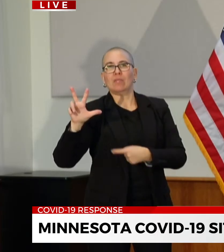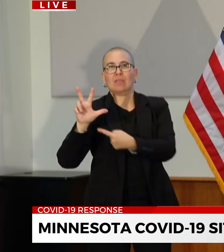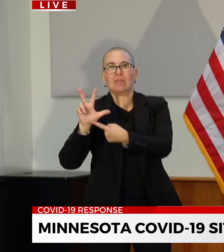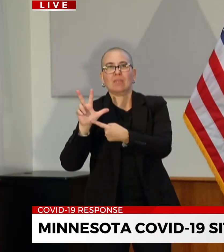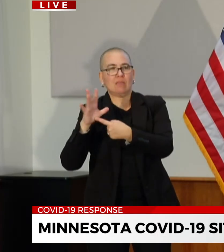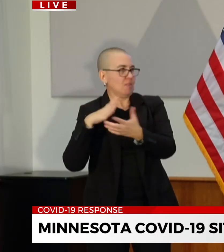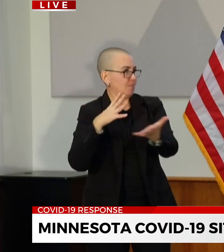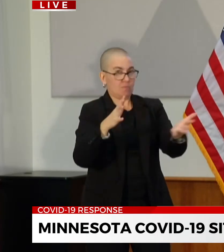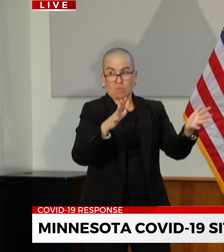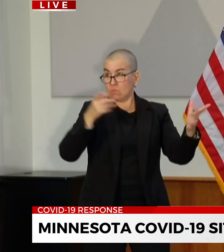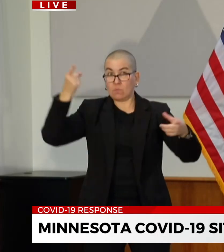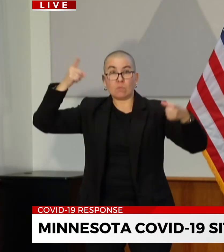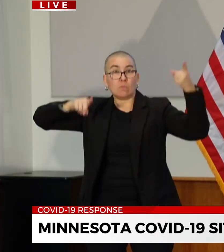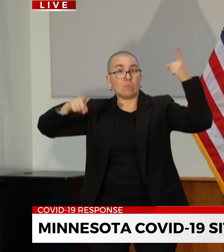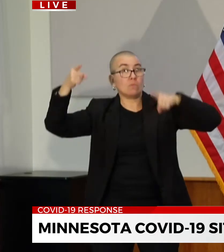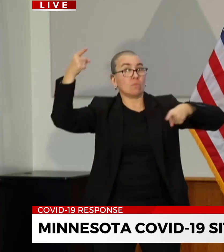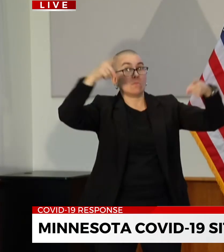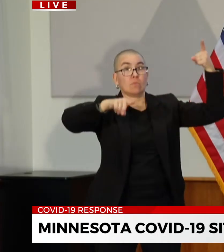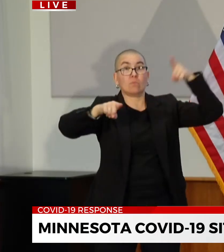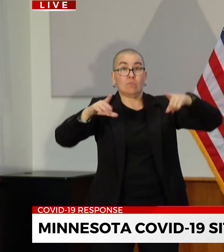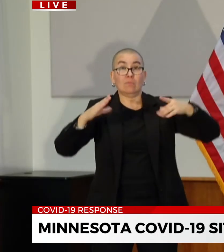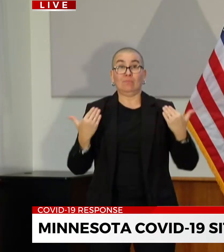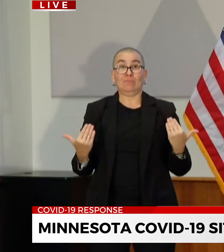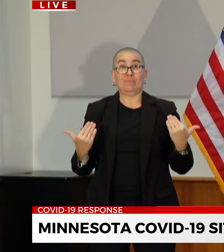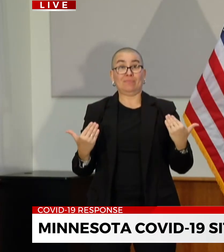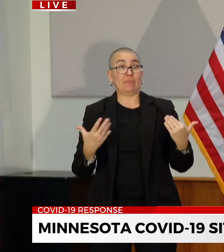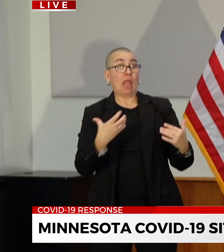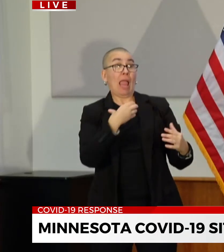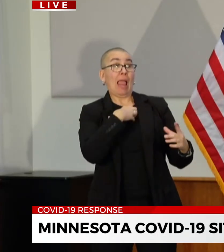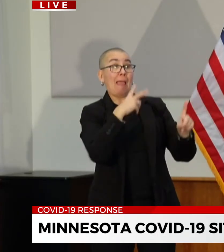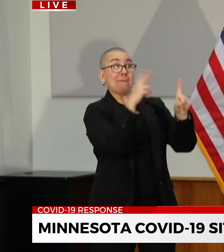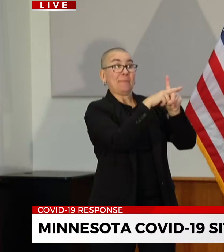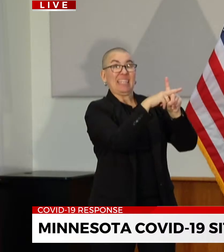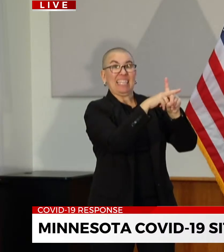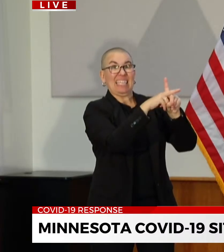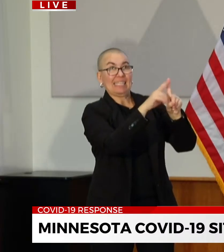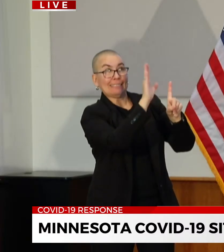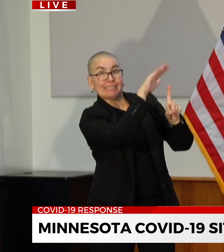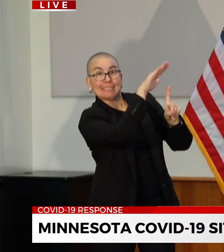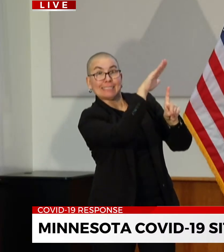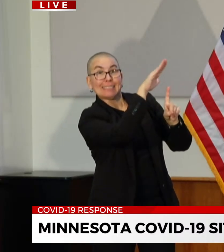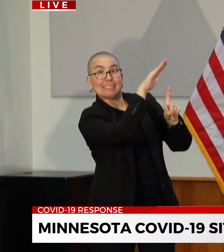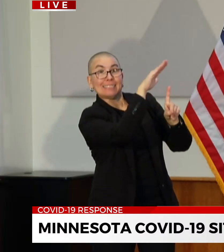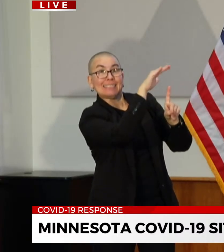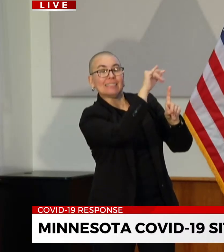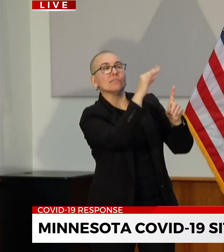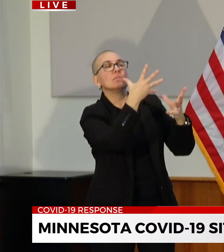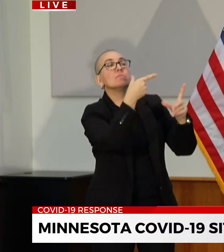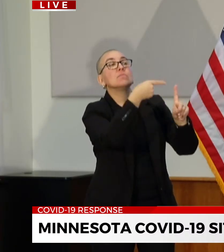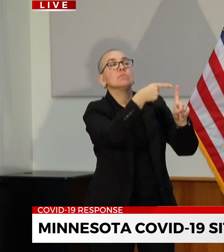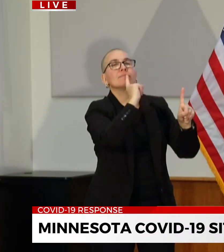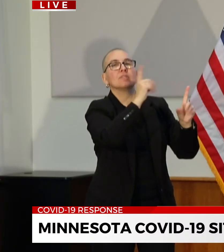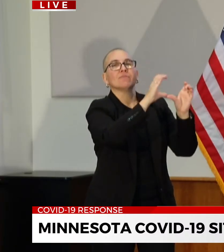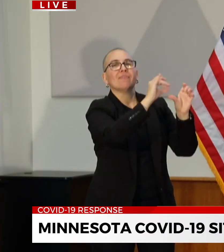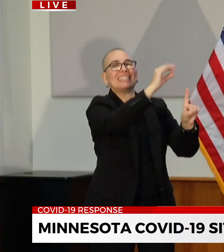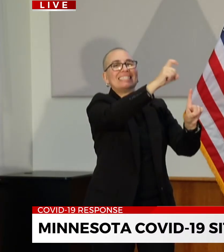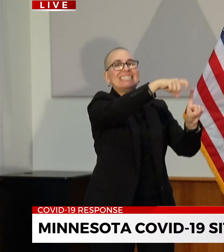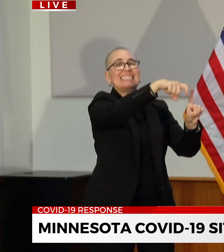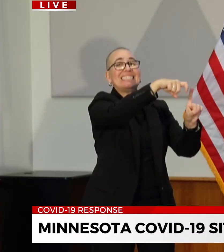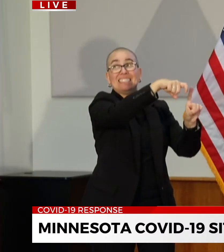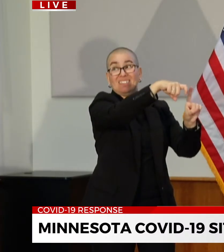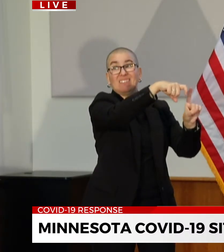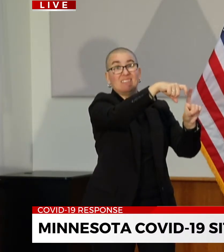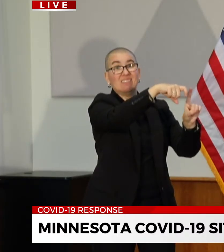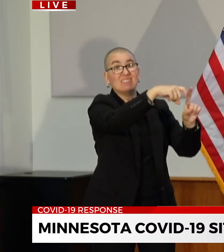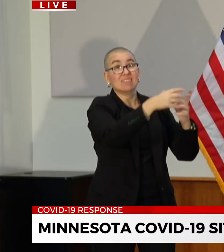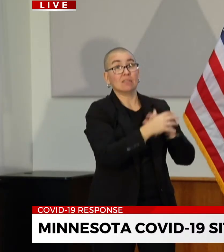put out there. There is an appeal on the certificate of need, which is a complex it sounds pretty simple.